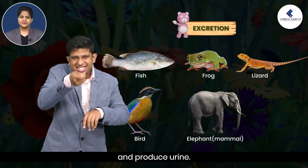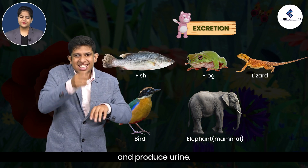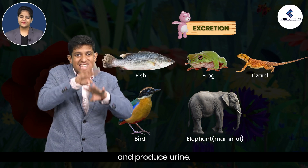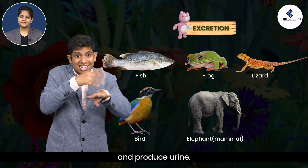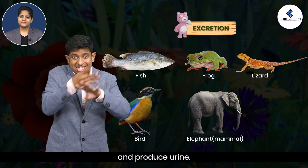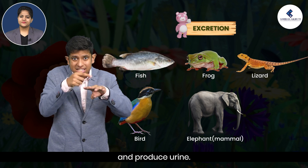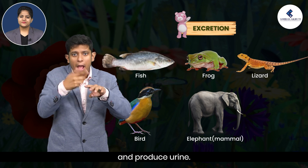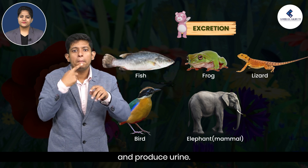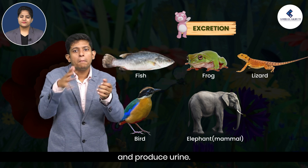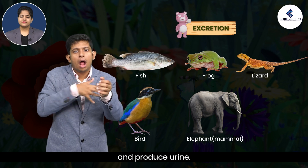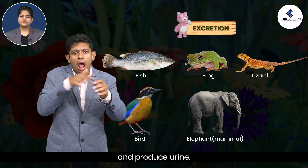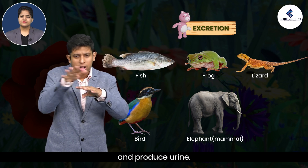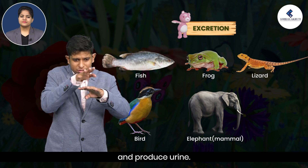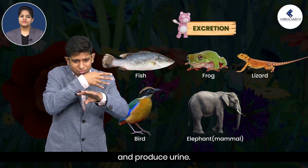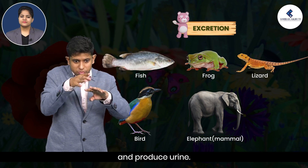urine.